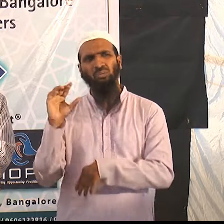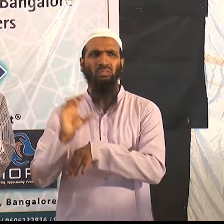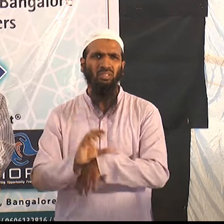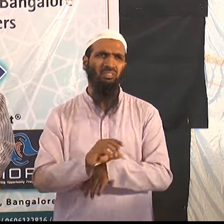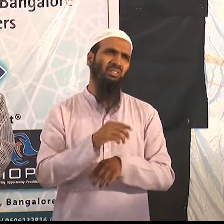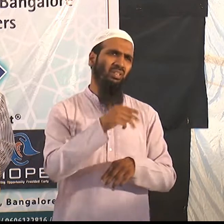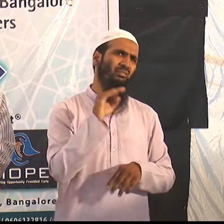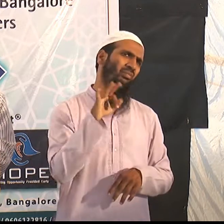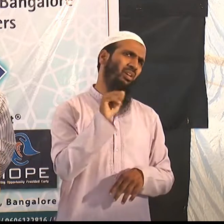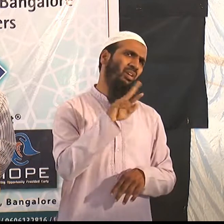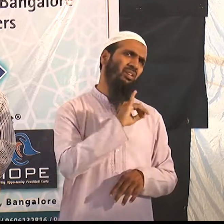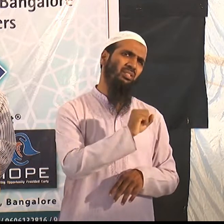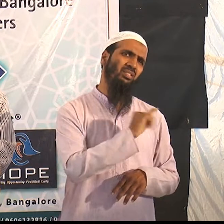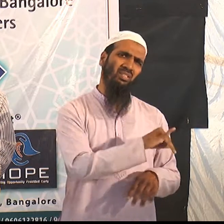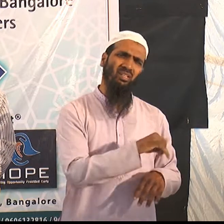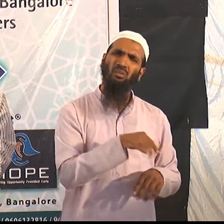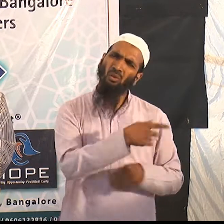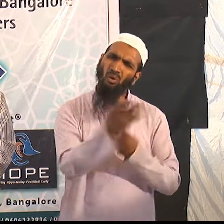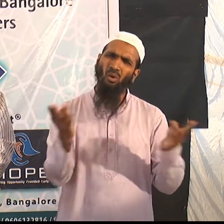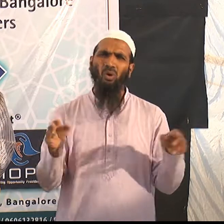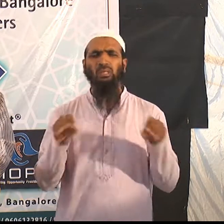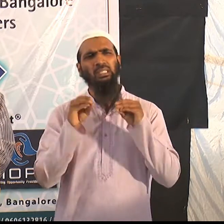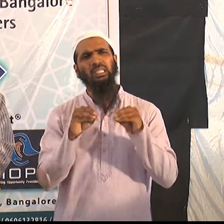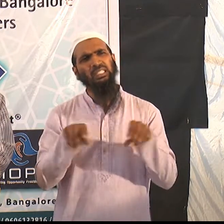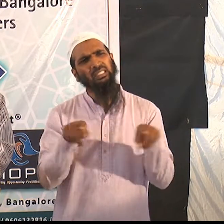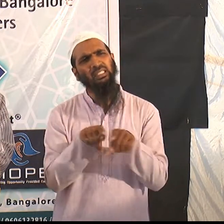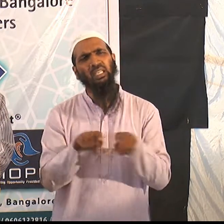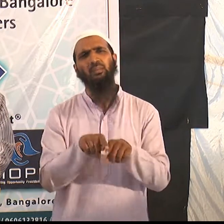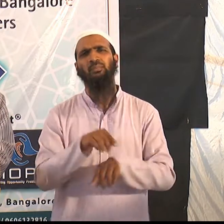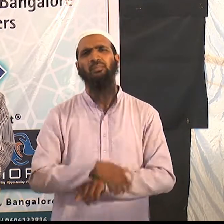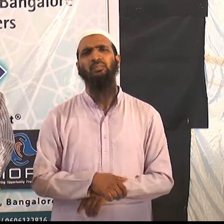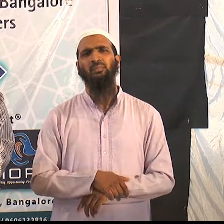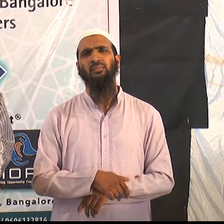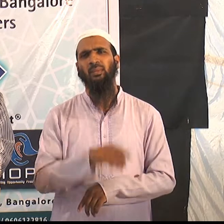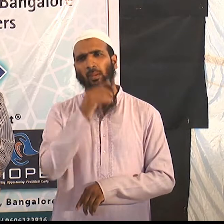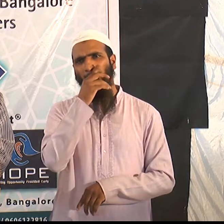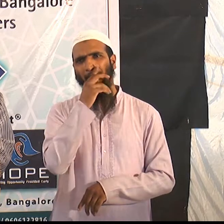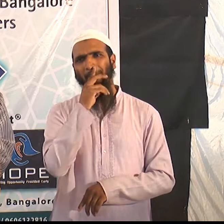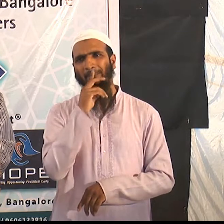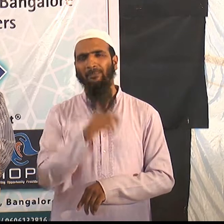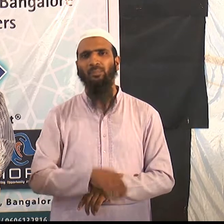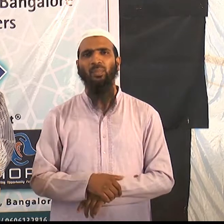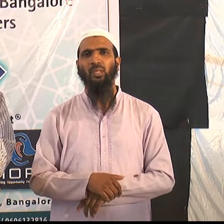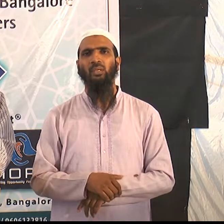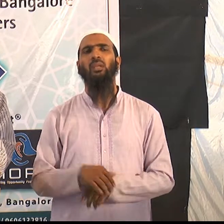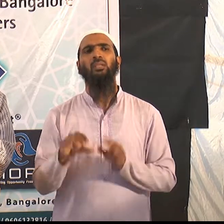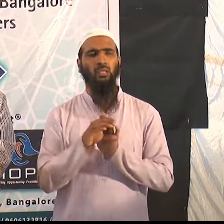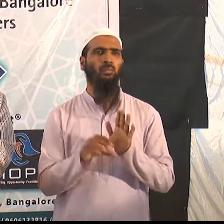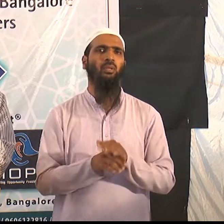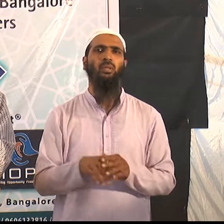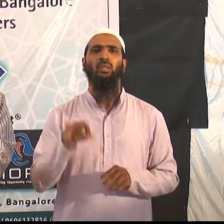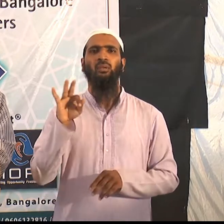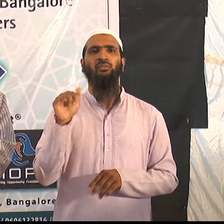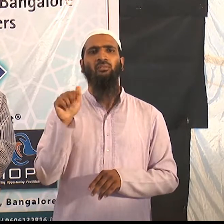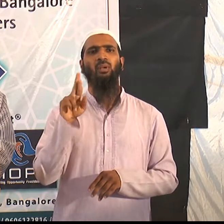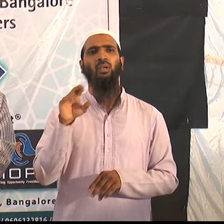same thoughts. For example, the Parsi community, the tenets are very simple. Good